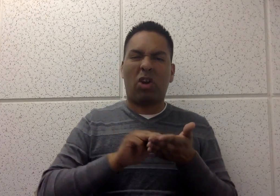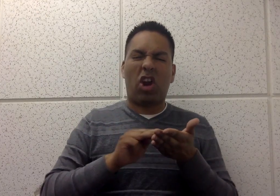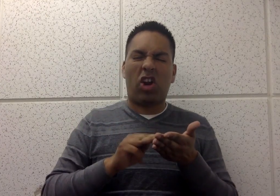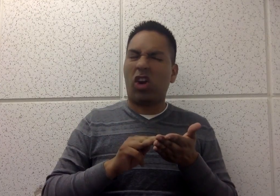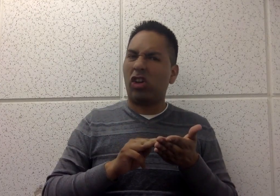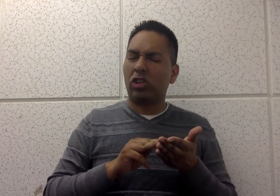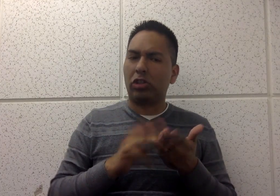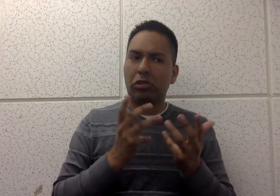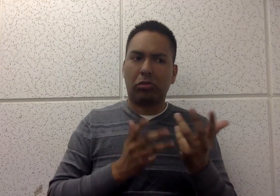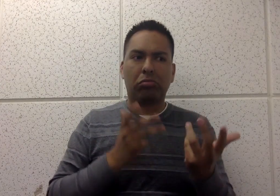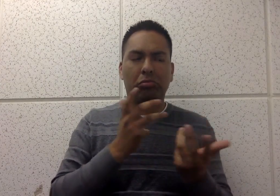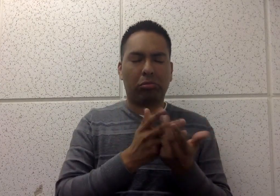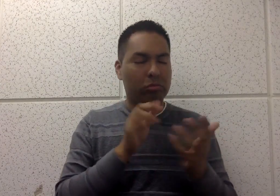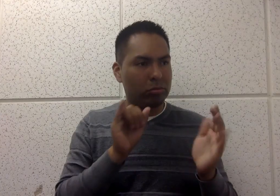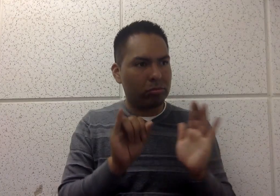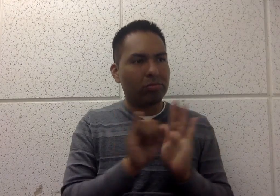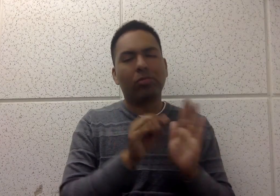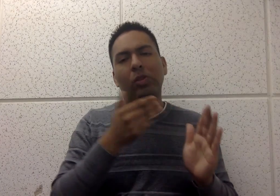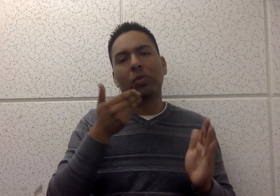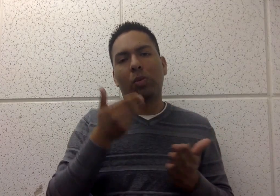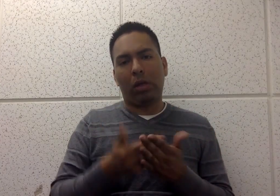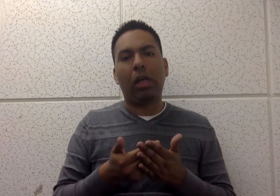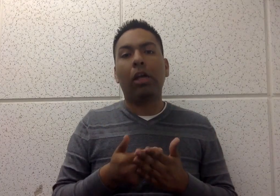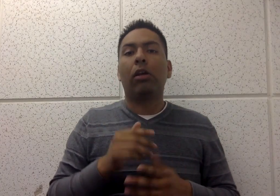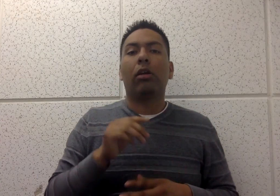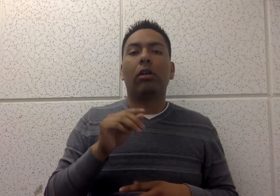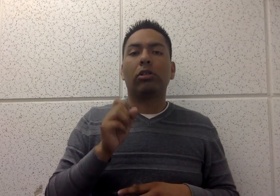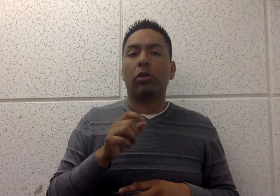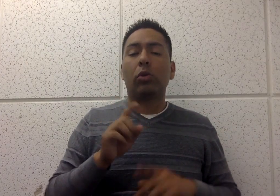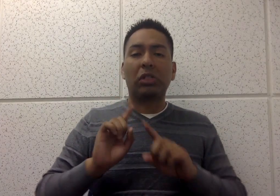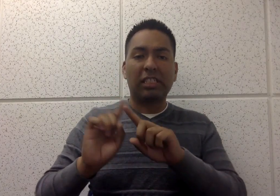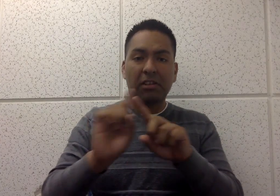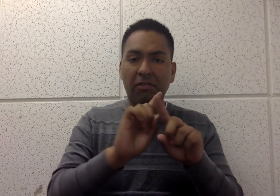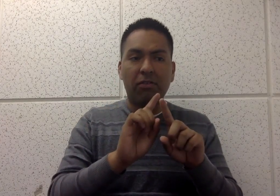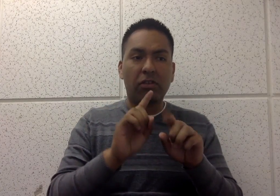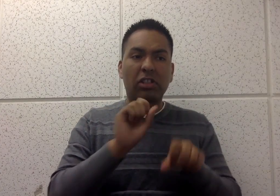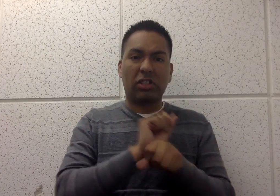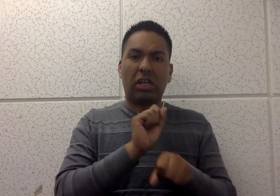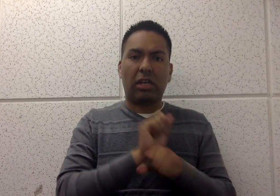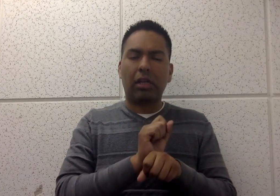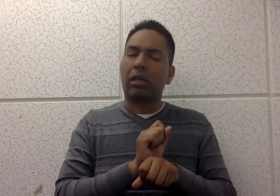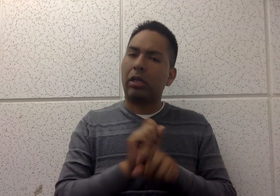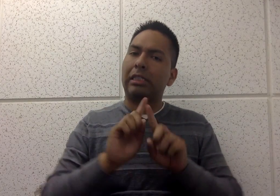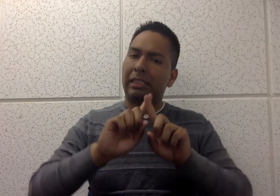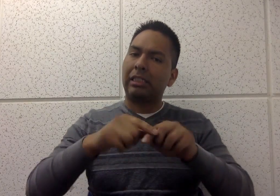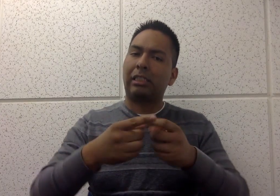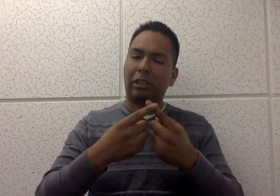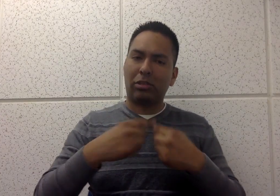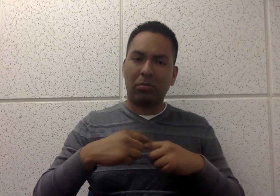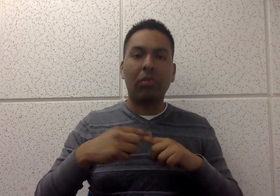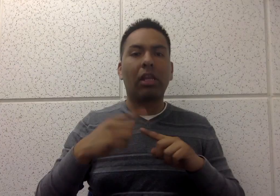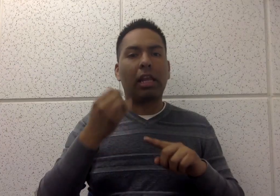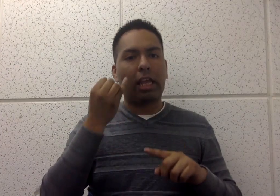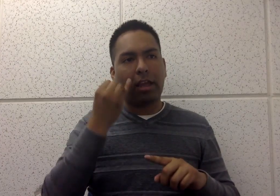to summarize the result, well, it turns out that yes, the different tasks are interdependent. So if I change the numbers performing one task,